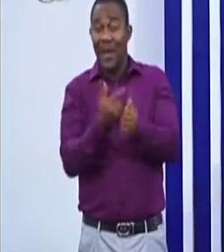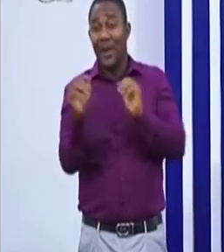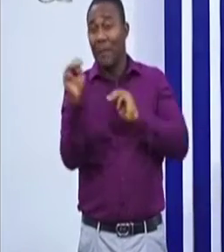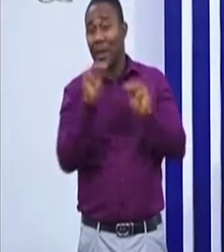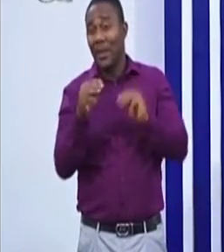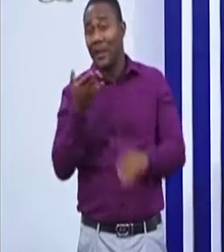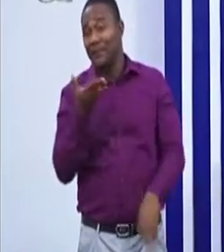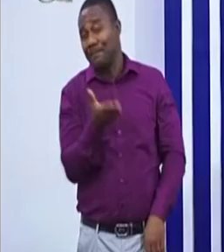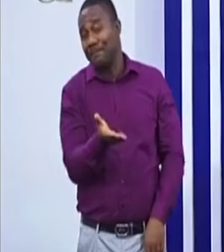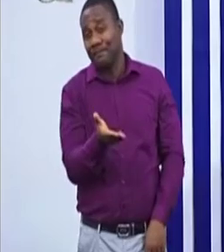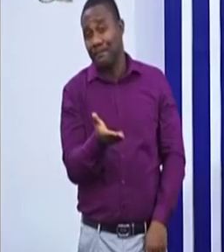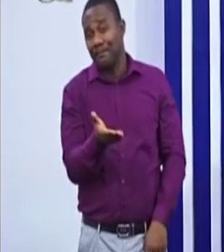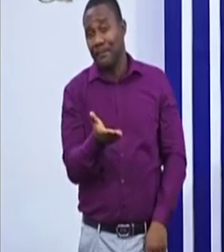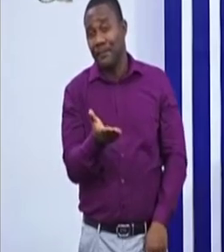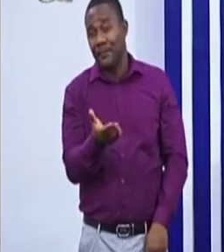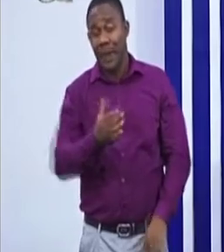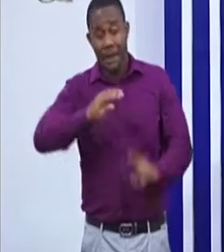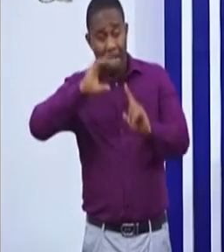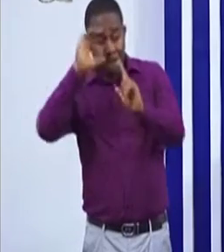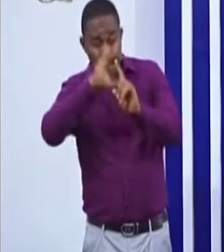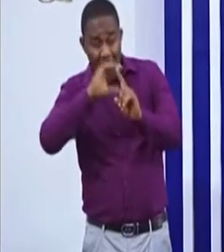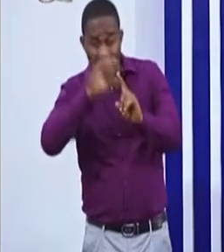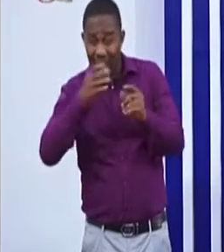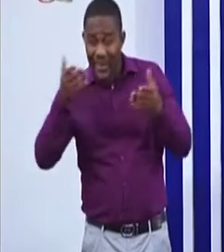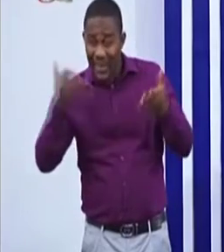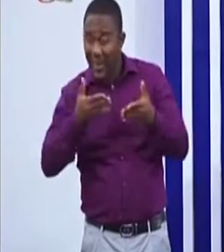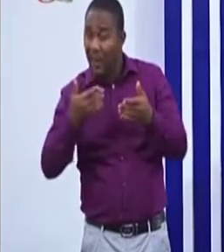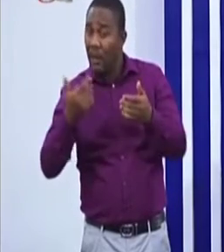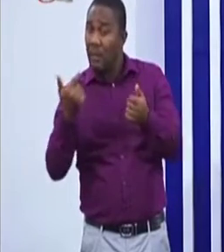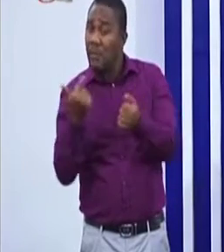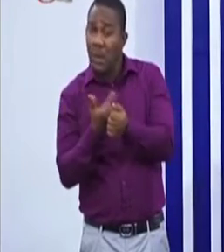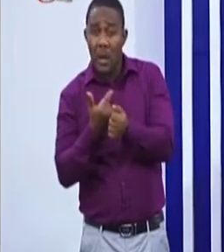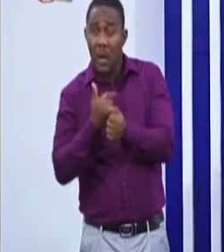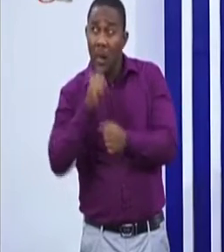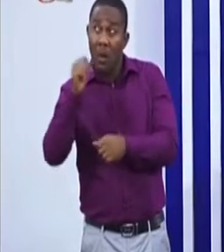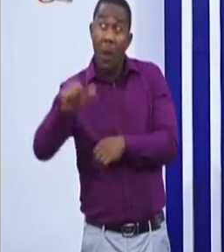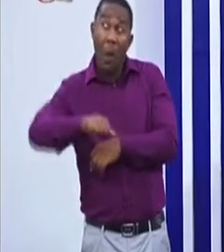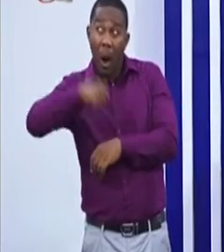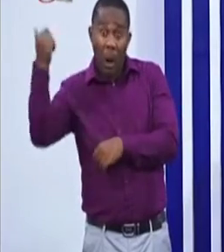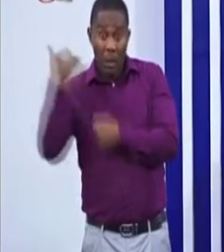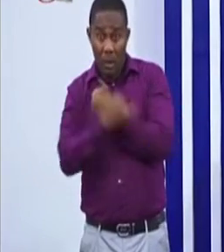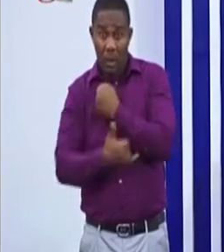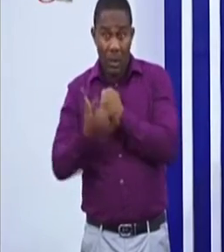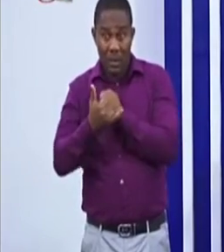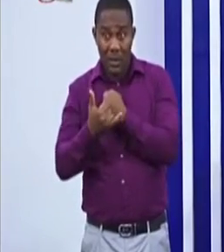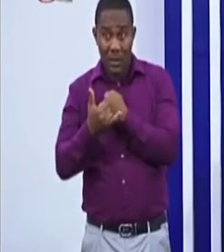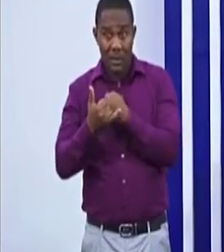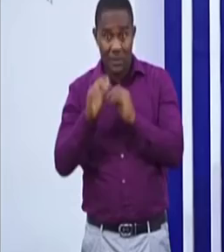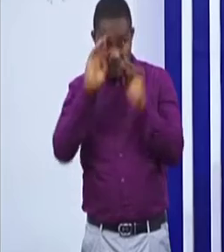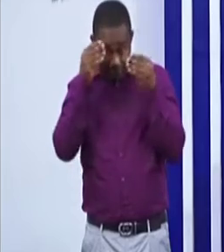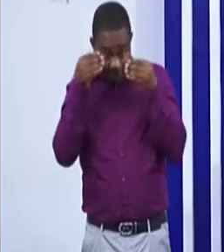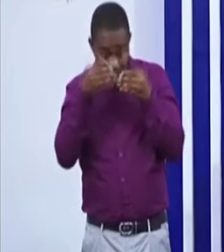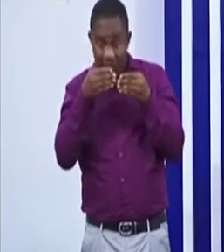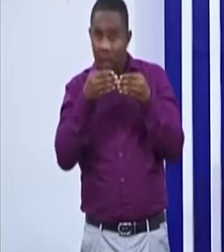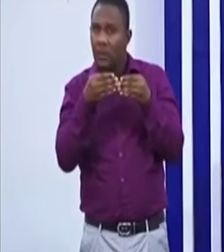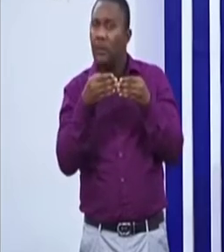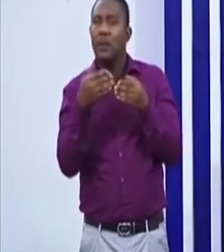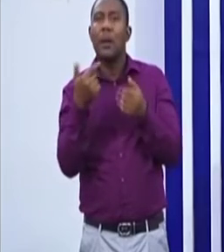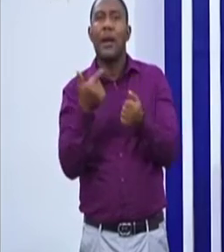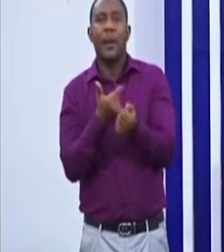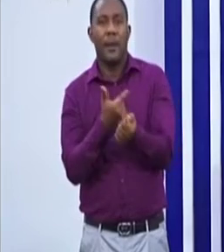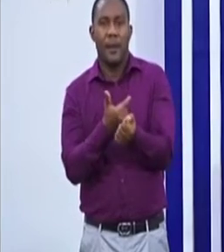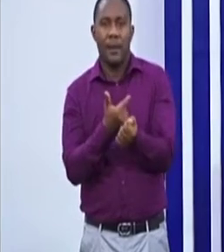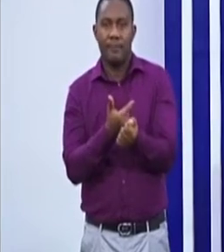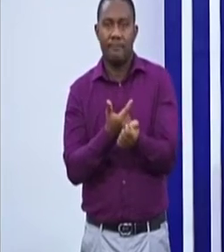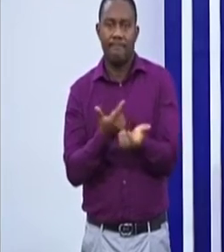we're interested in tracking the virus in our country. And so it has been specifically designed for use within